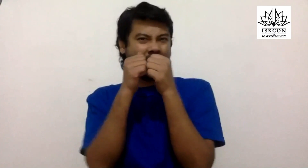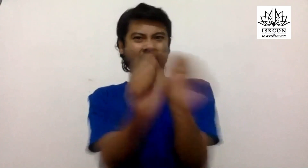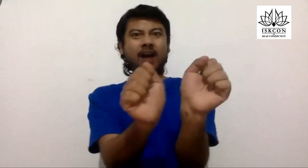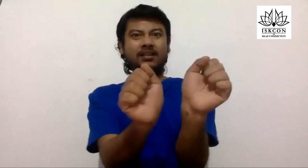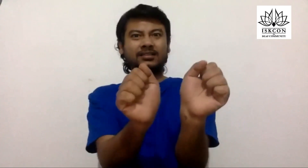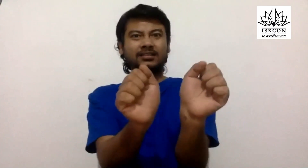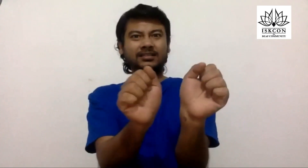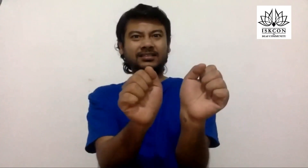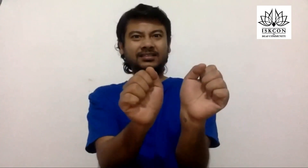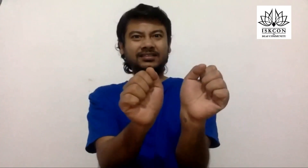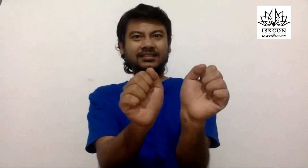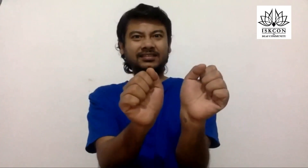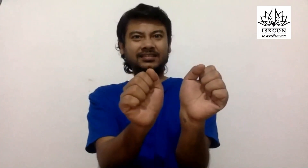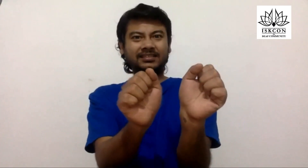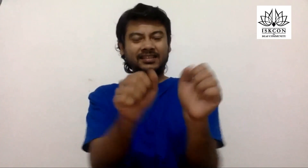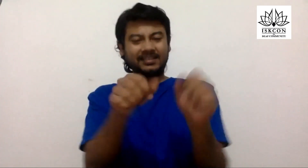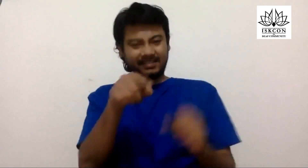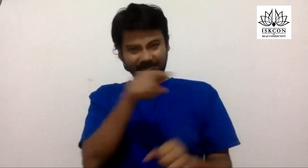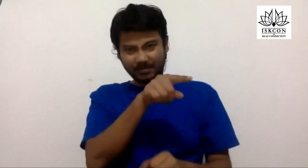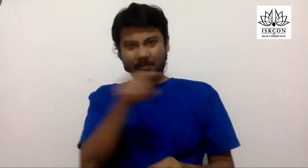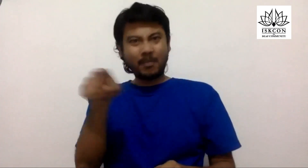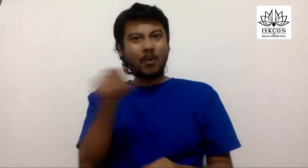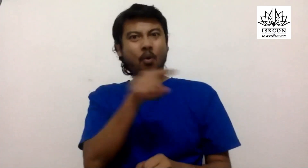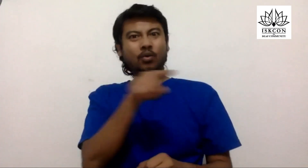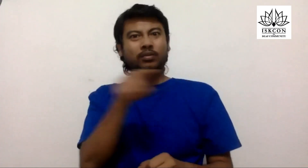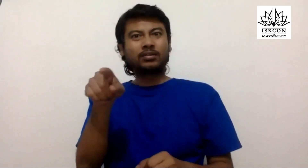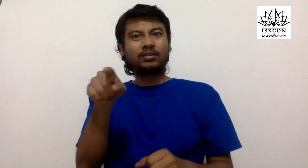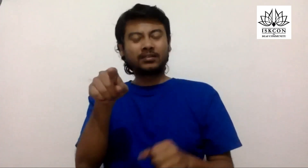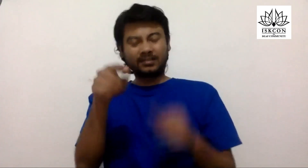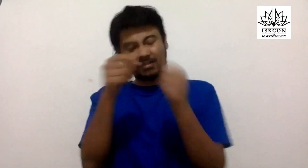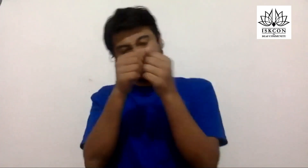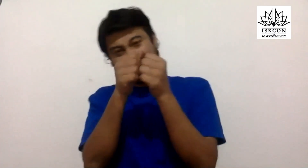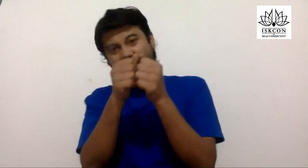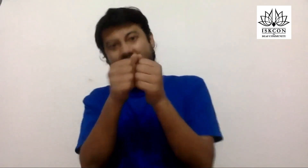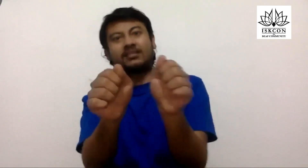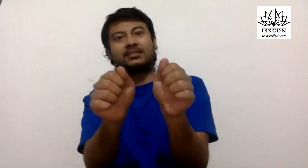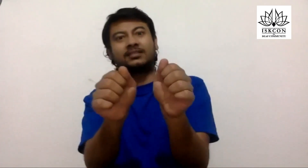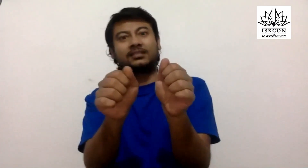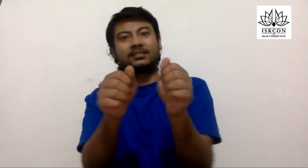and made into great devotees by you in your form as a baby,